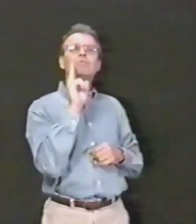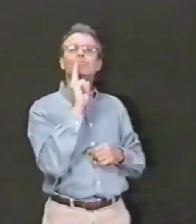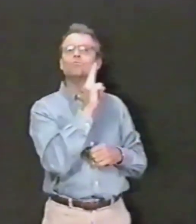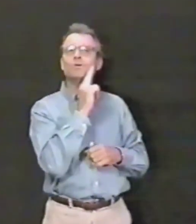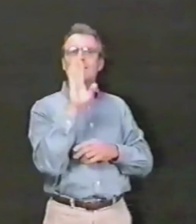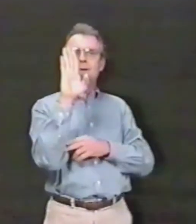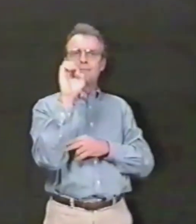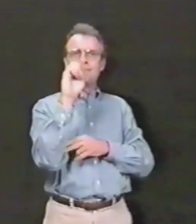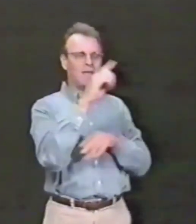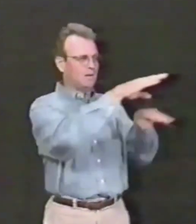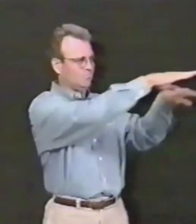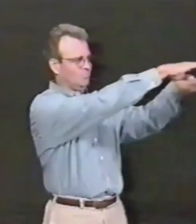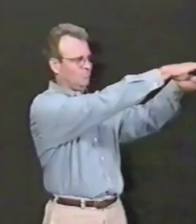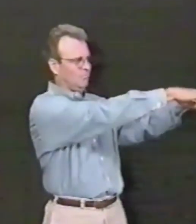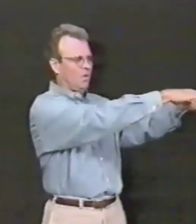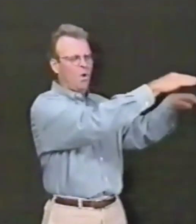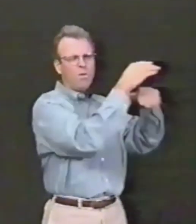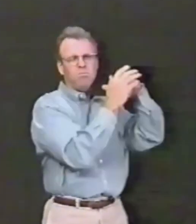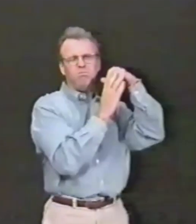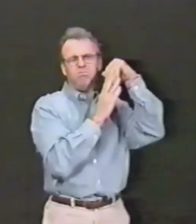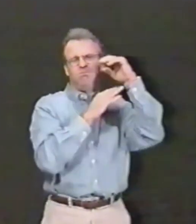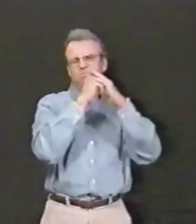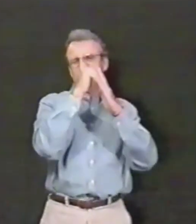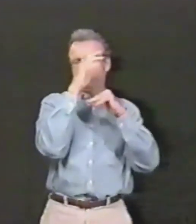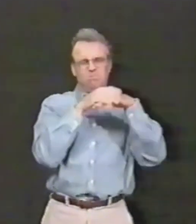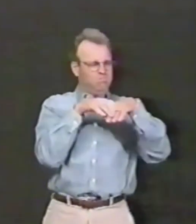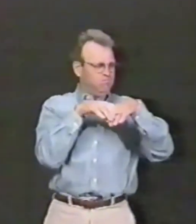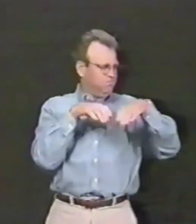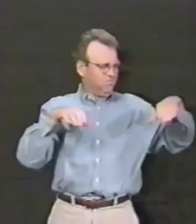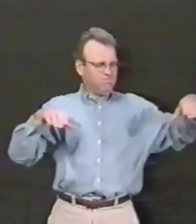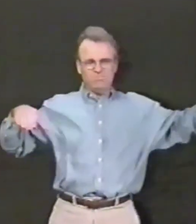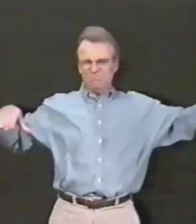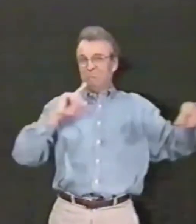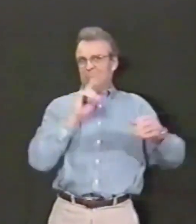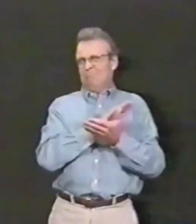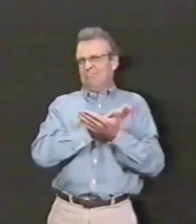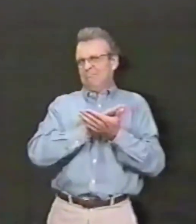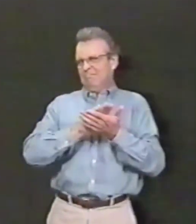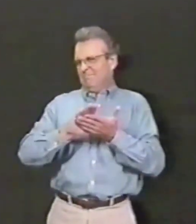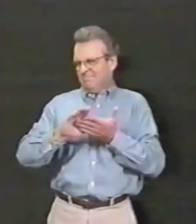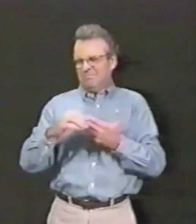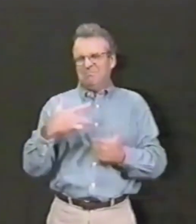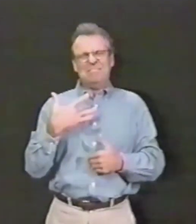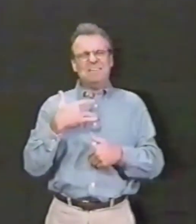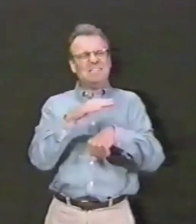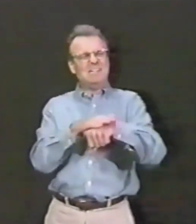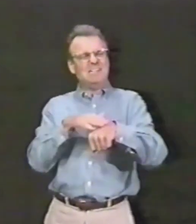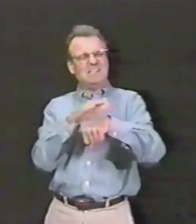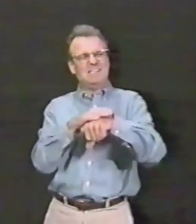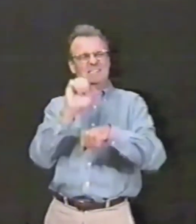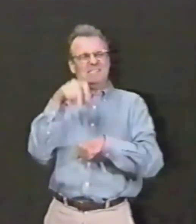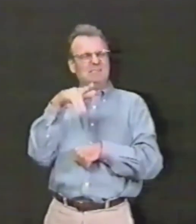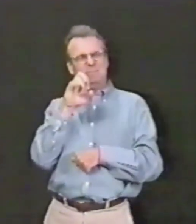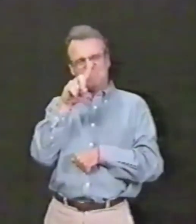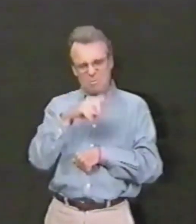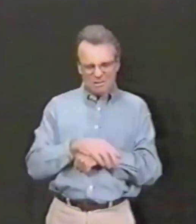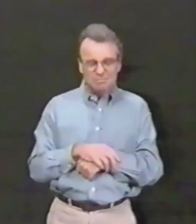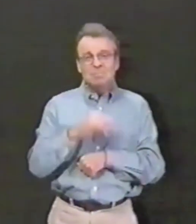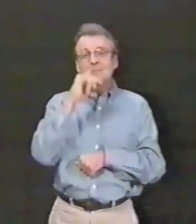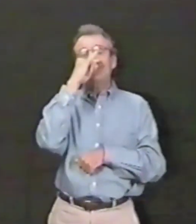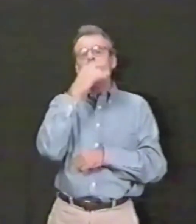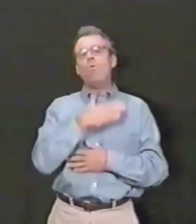And the last room is a twin bed. It is very comfortable. We